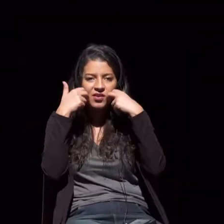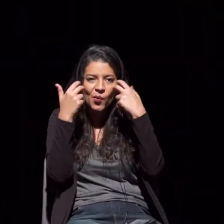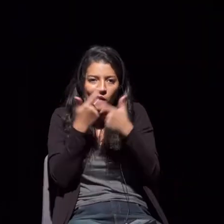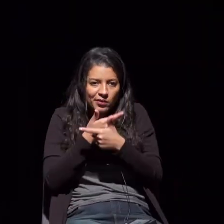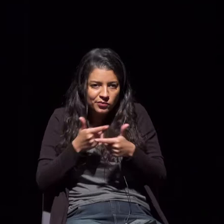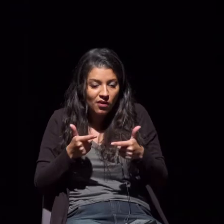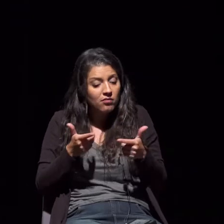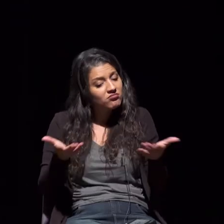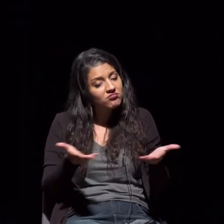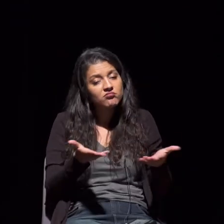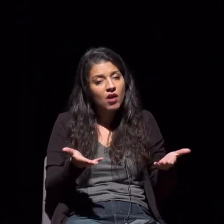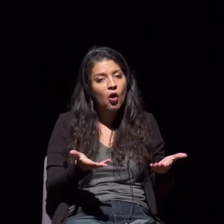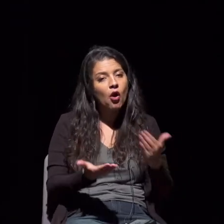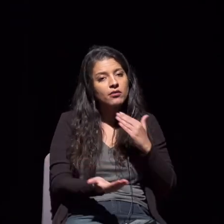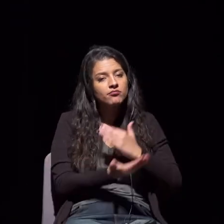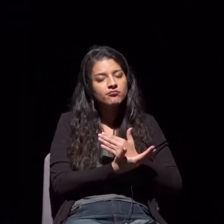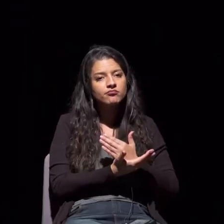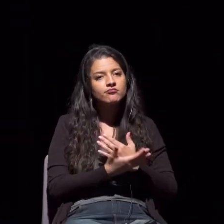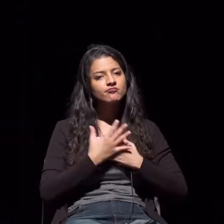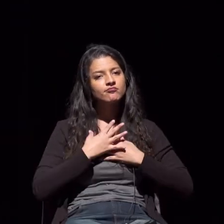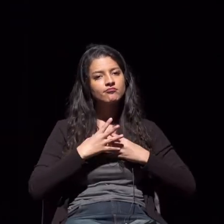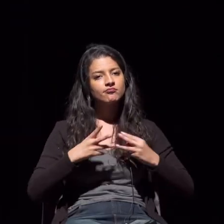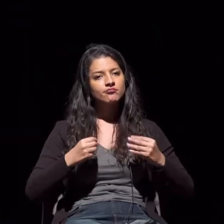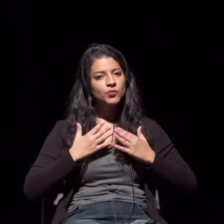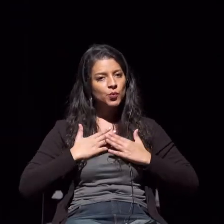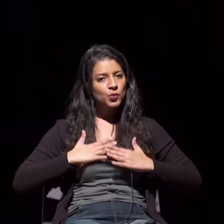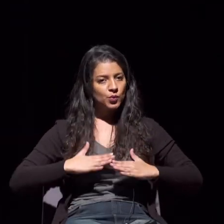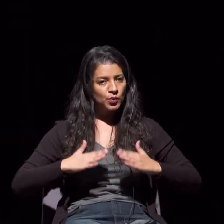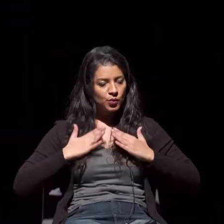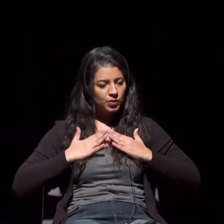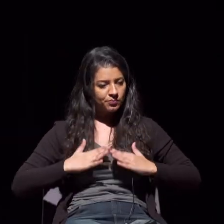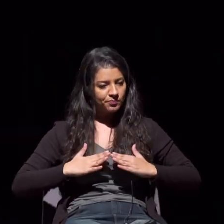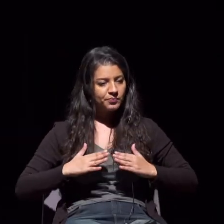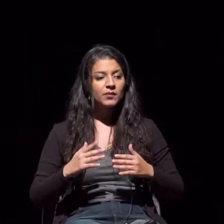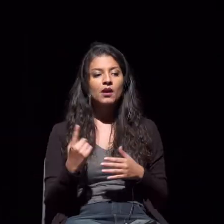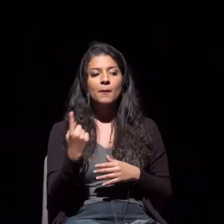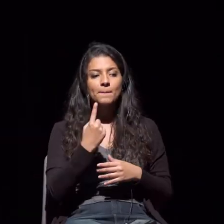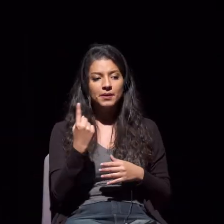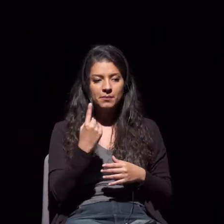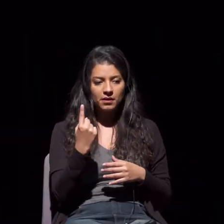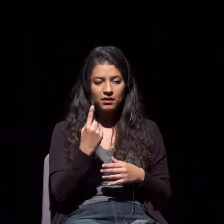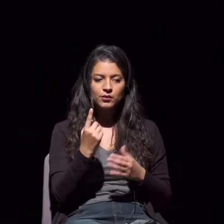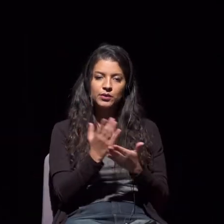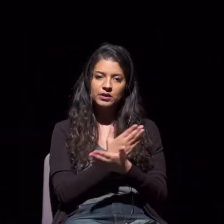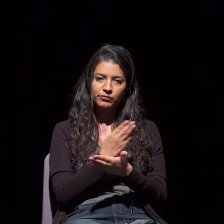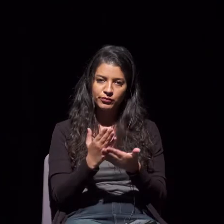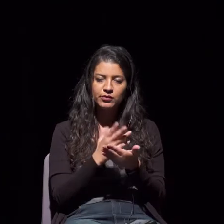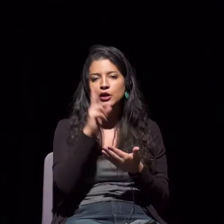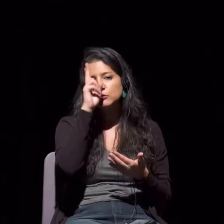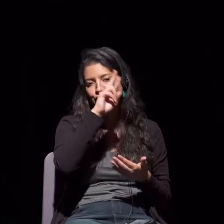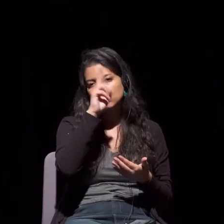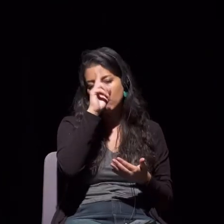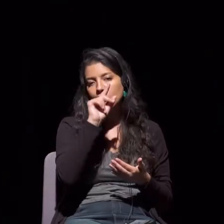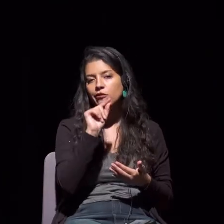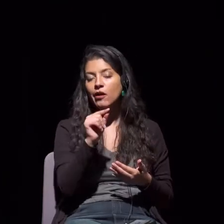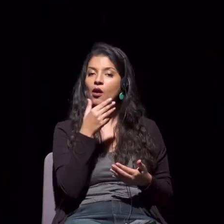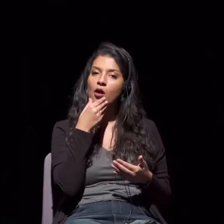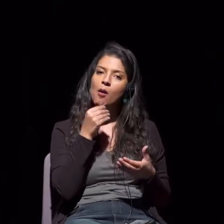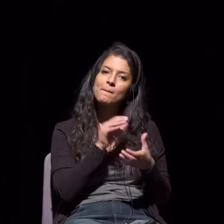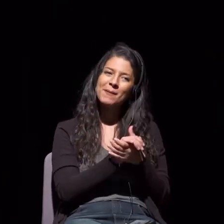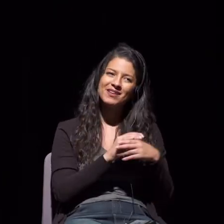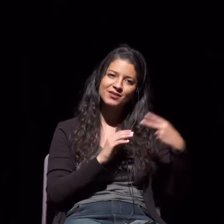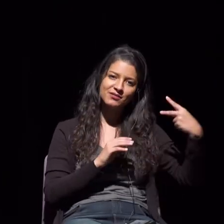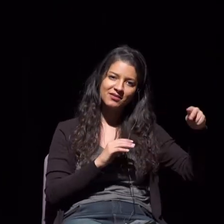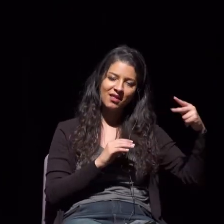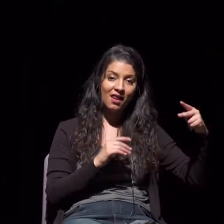At first reading, it appears that the book is about her husband's story, and he is the inspiration for the story. But as